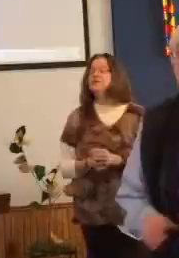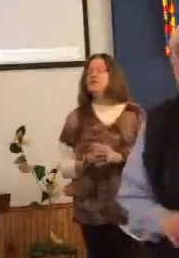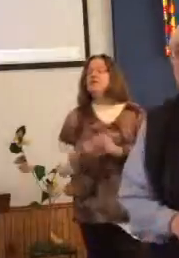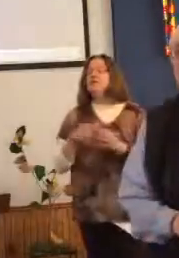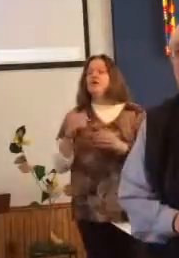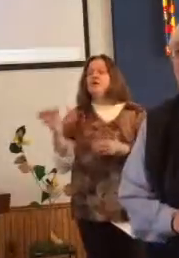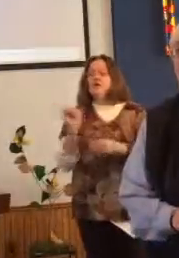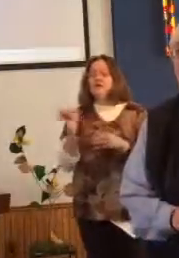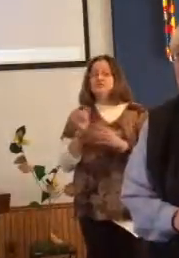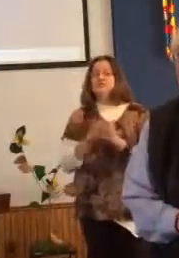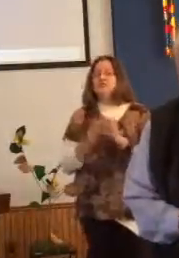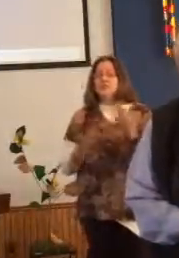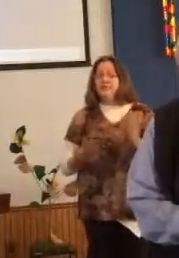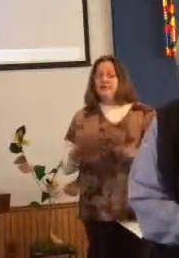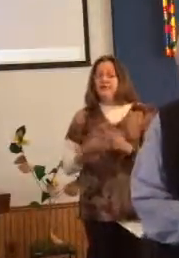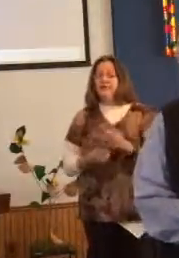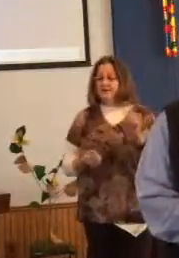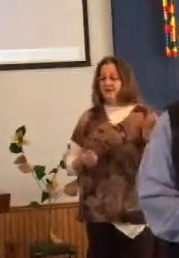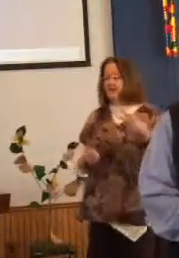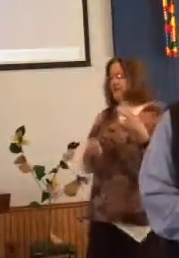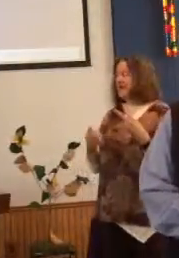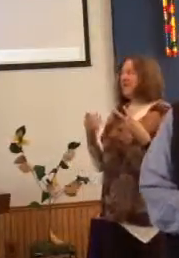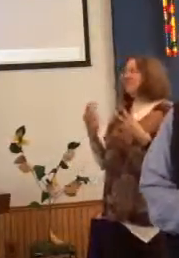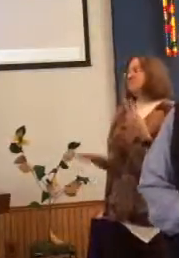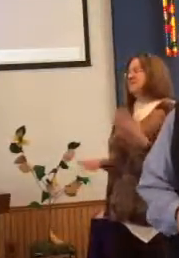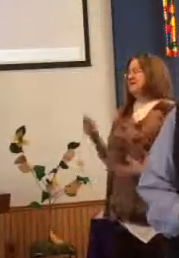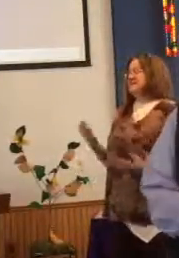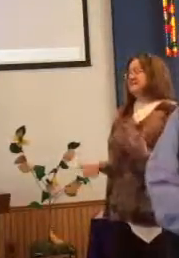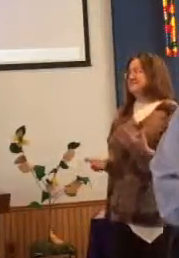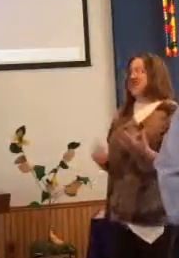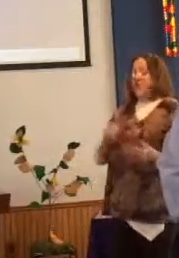would see him as a dangerous insurgent.